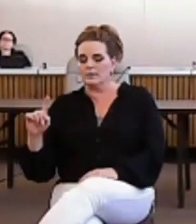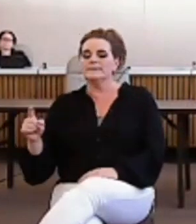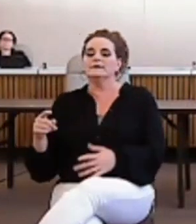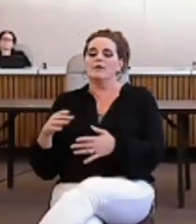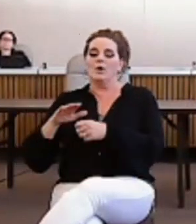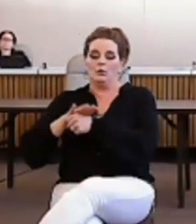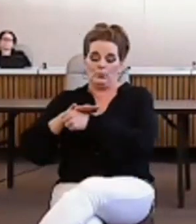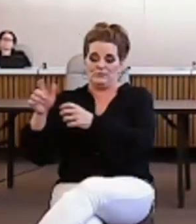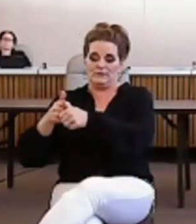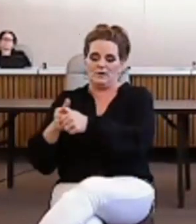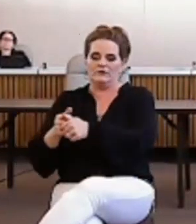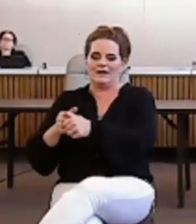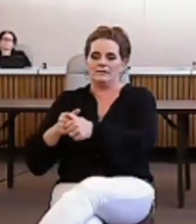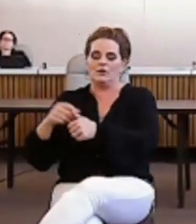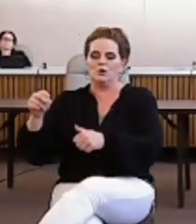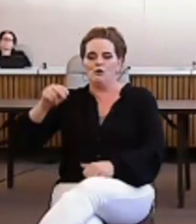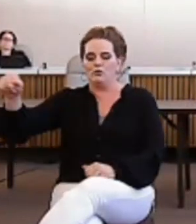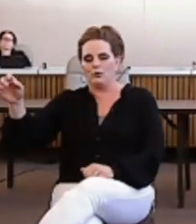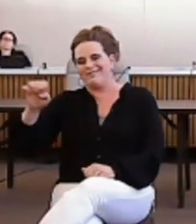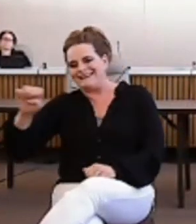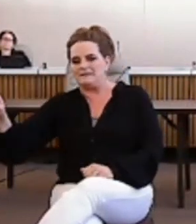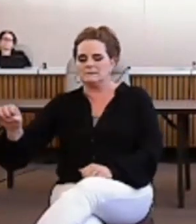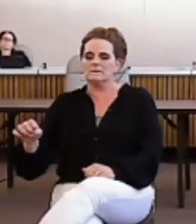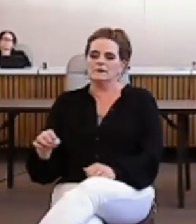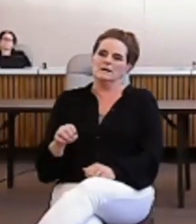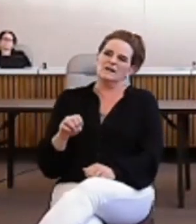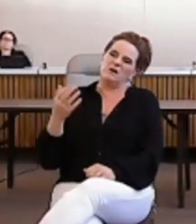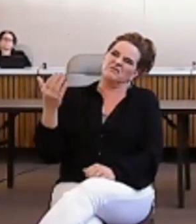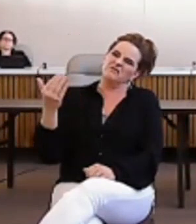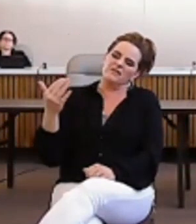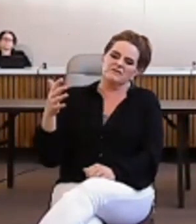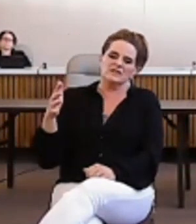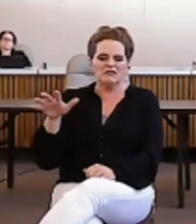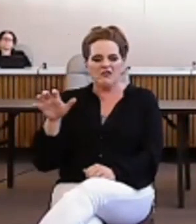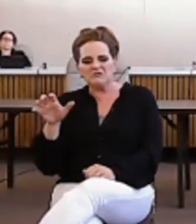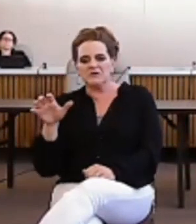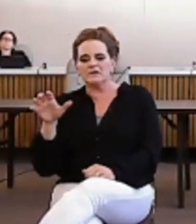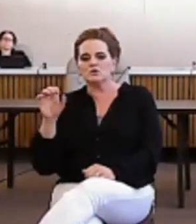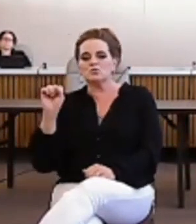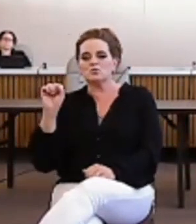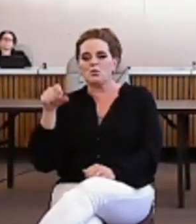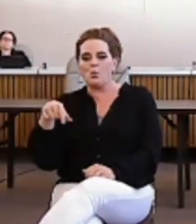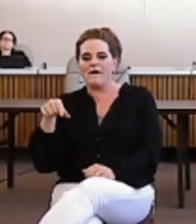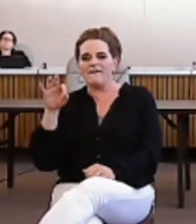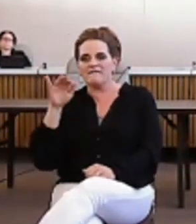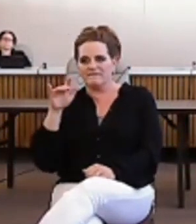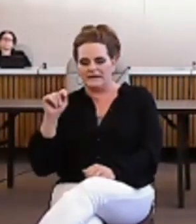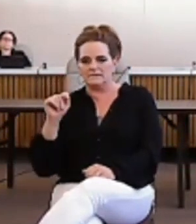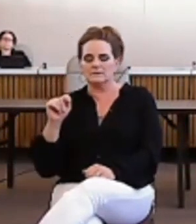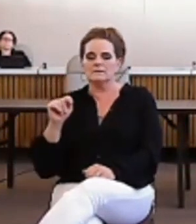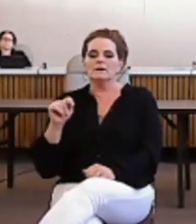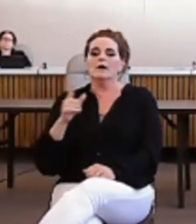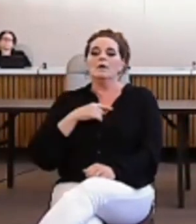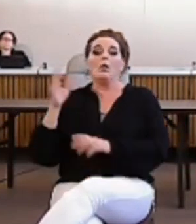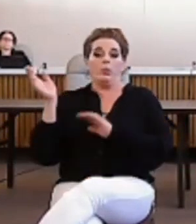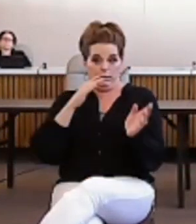complex. It's about a 1,582 square foot net area inside. The intent is